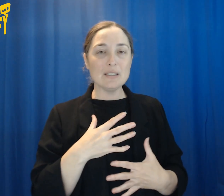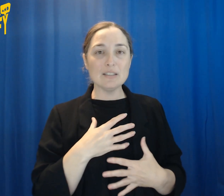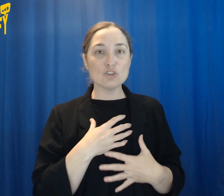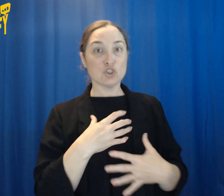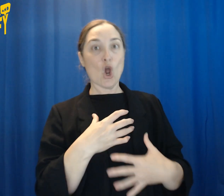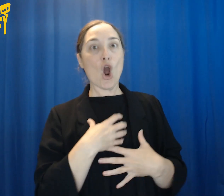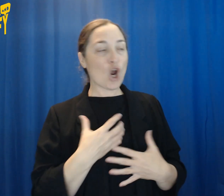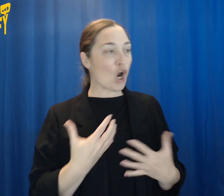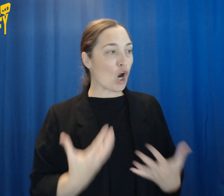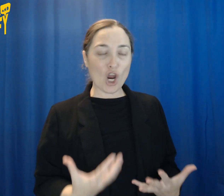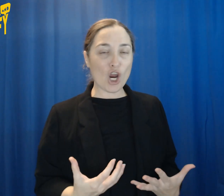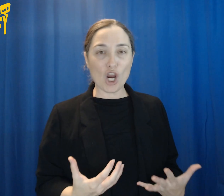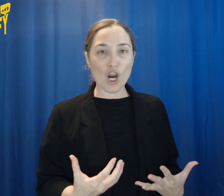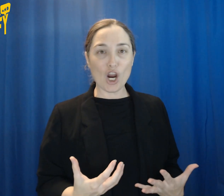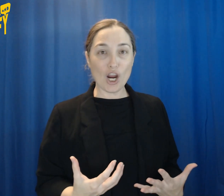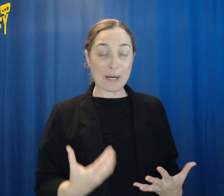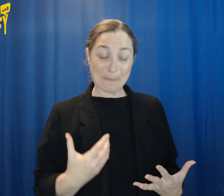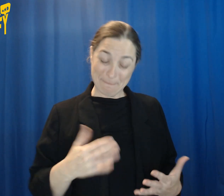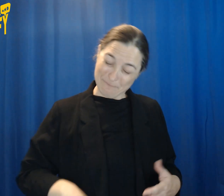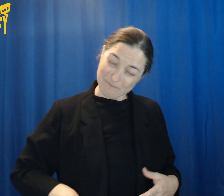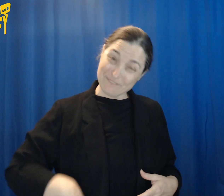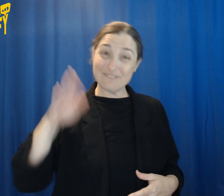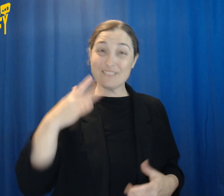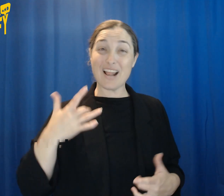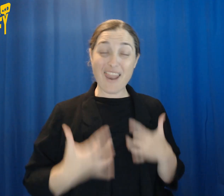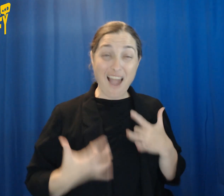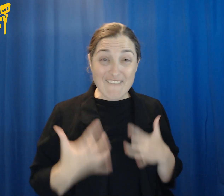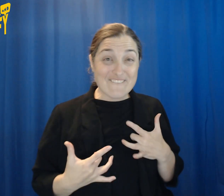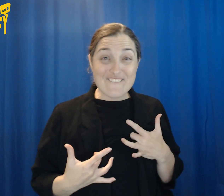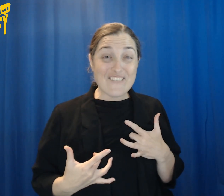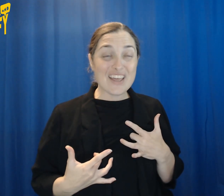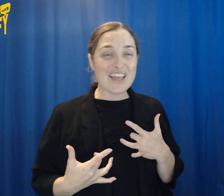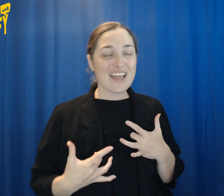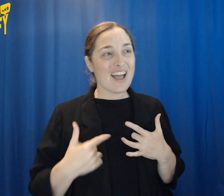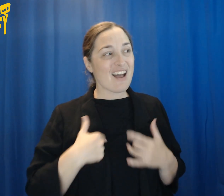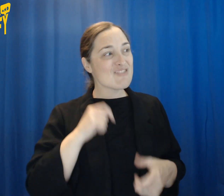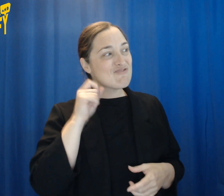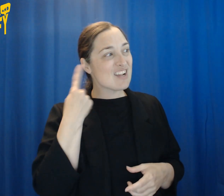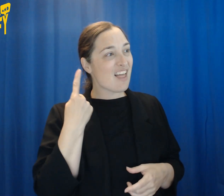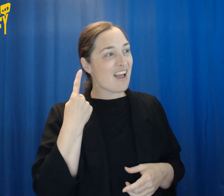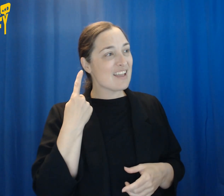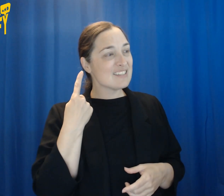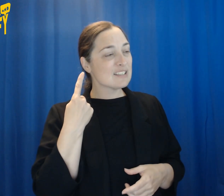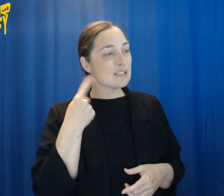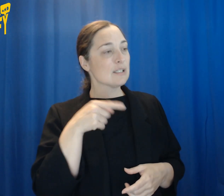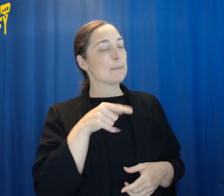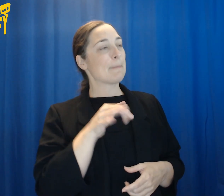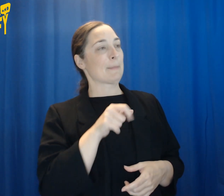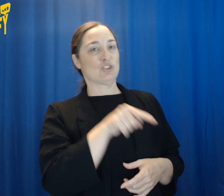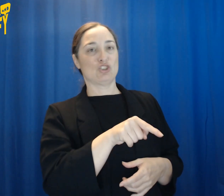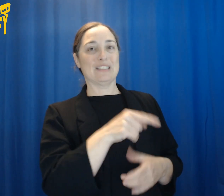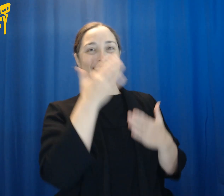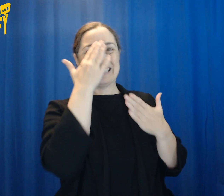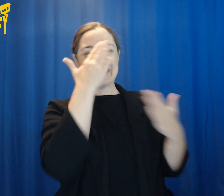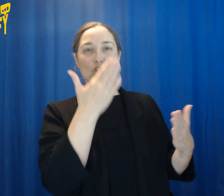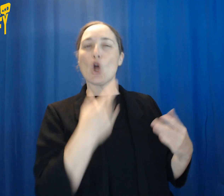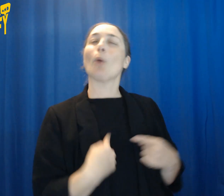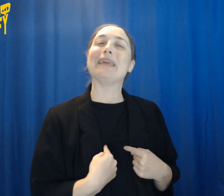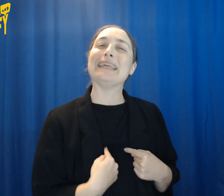journals. I've done it my whole life. It just makes me realize she doesn't know me. Like many mothers, I